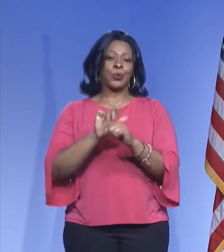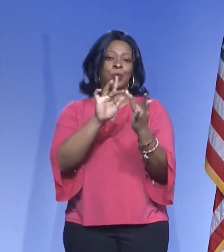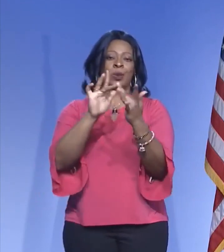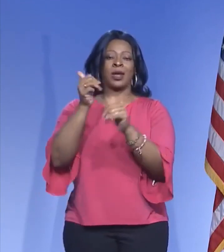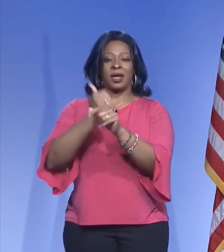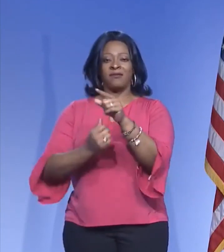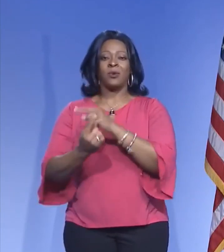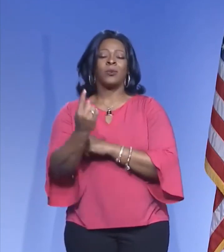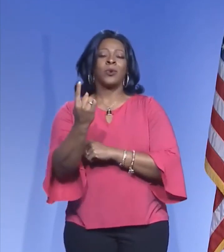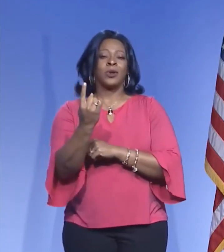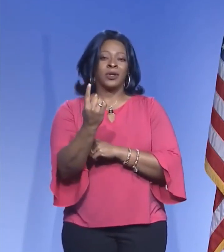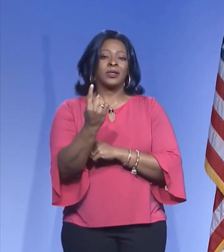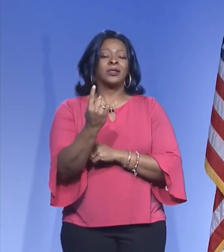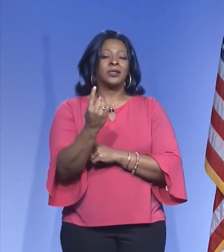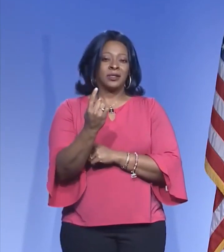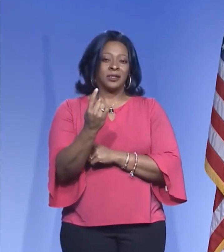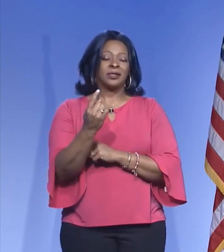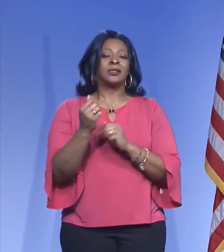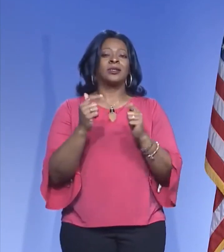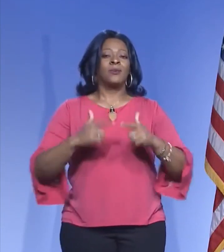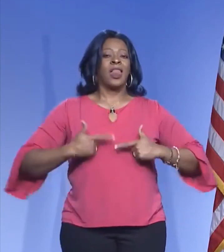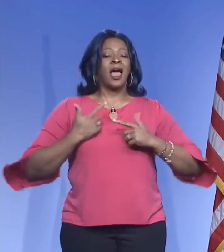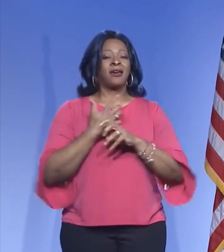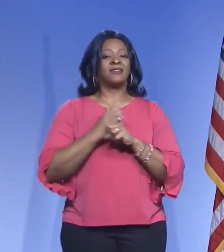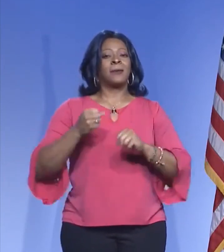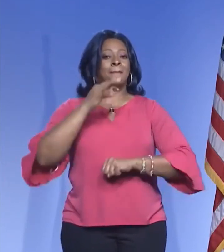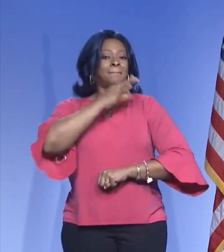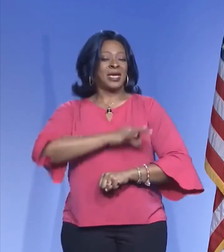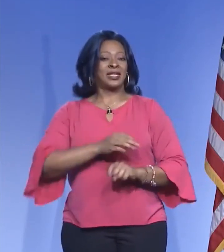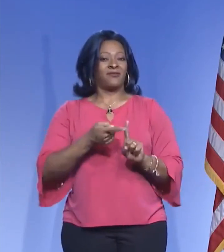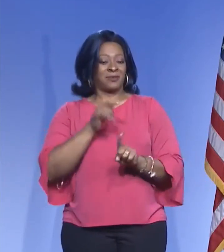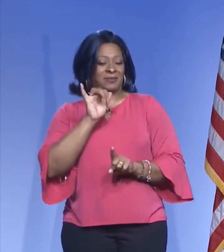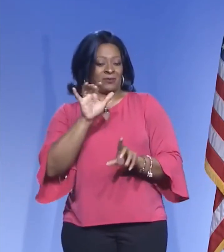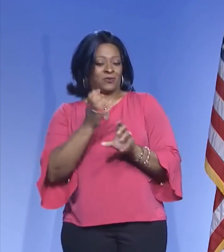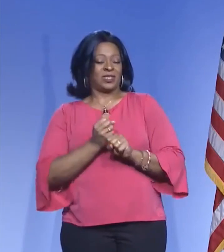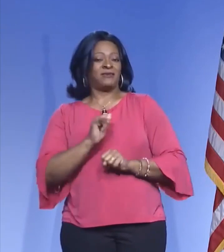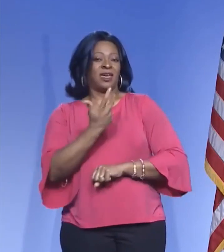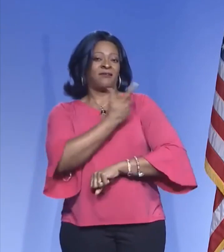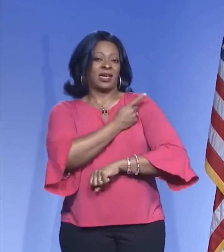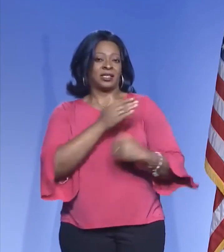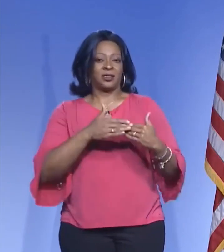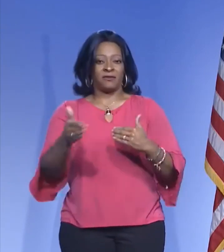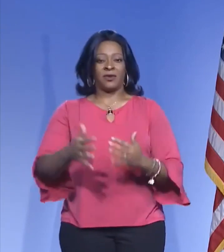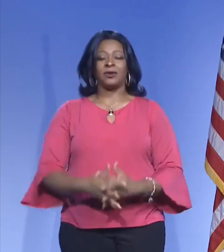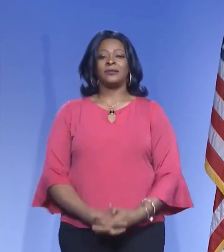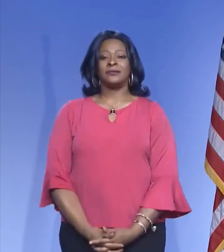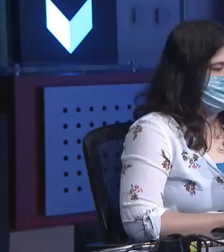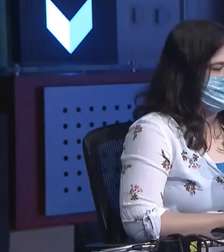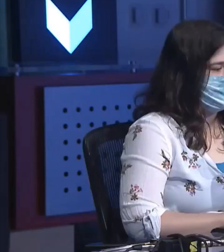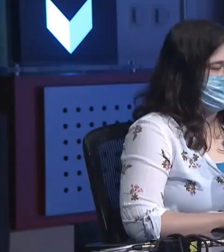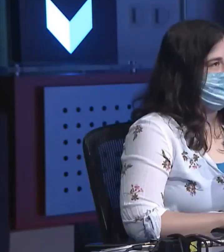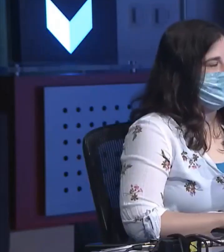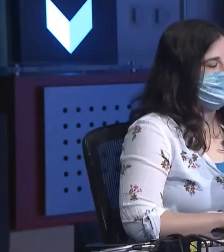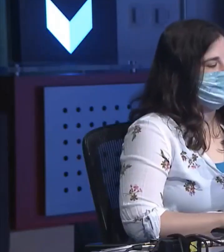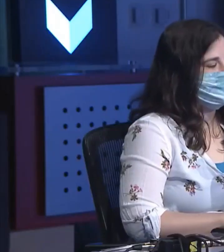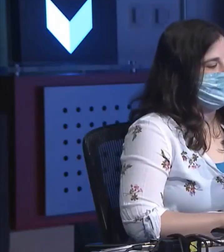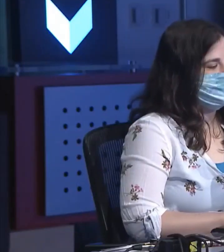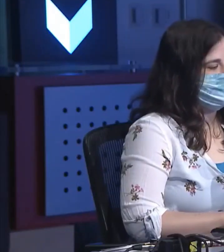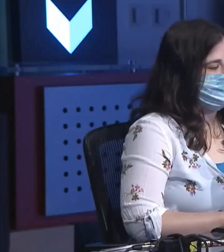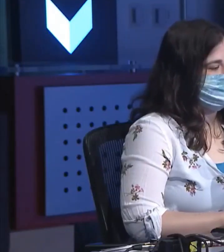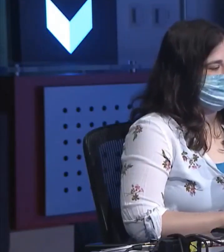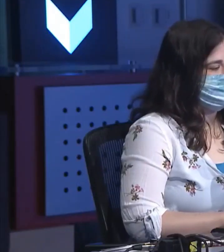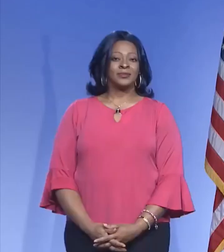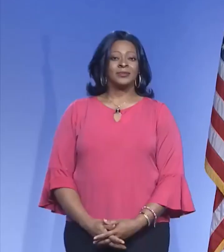with the life-saving benefits of the vaccine and efforts like that. Those are all of our questions today. Are there any closing